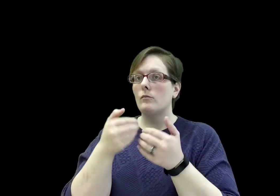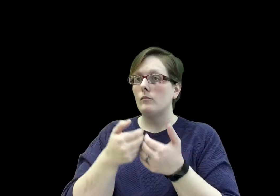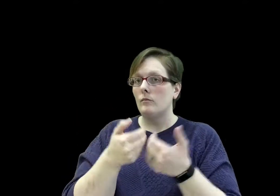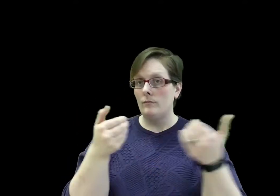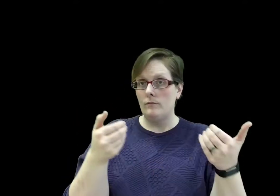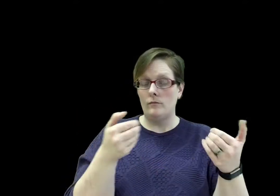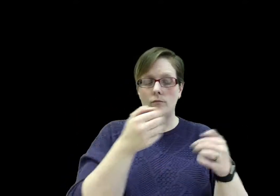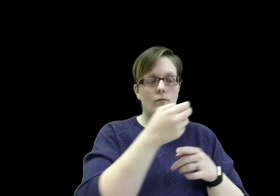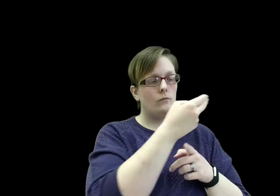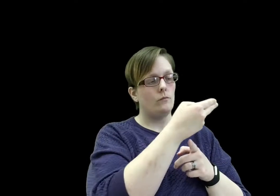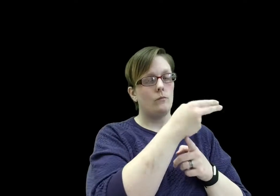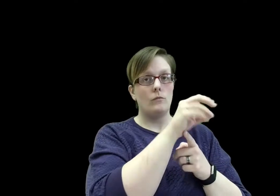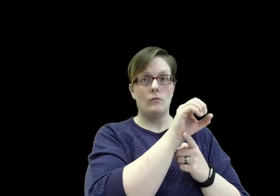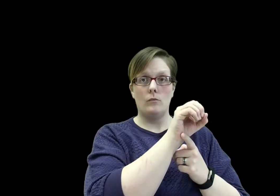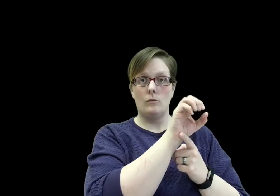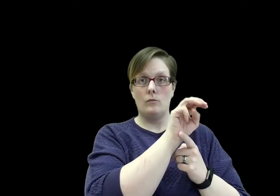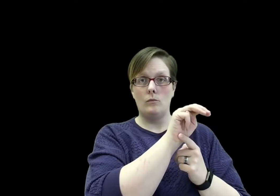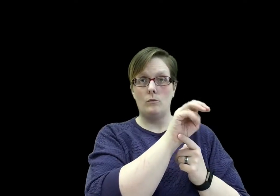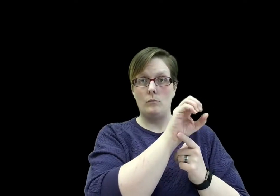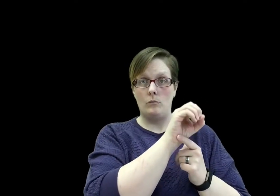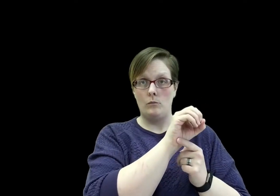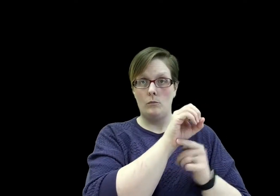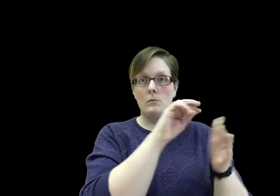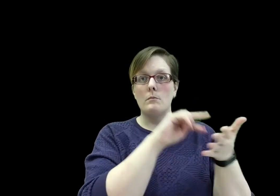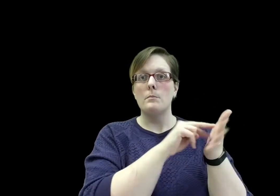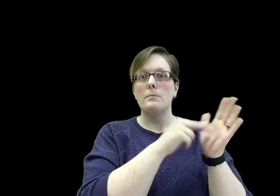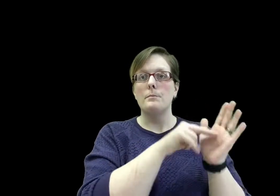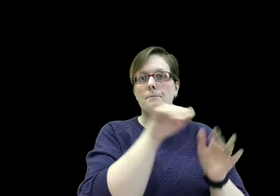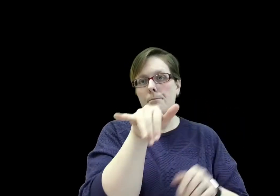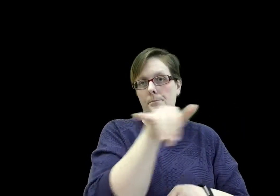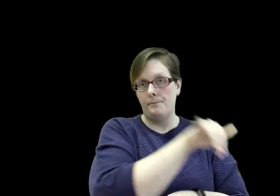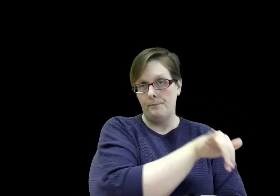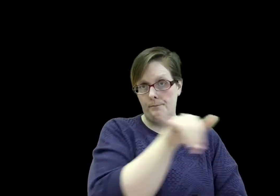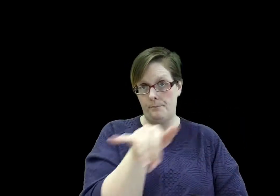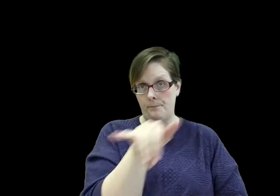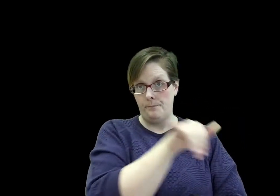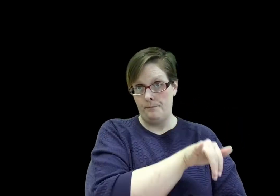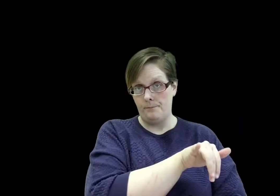And again, when you separate the word, homo means the same.